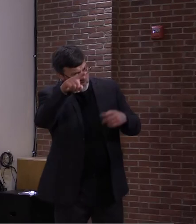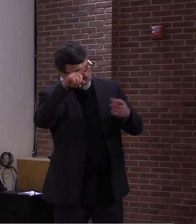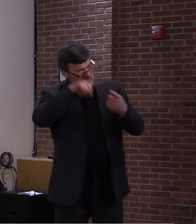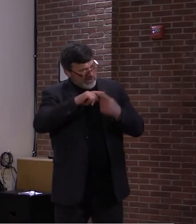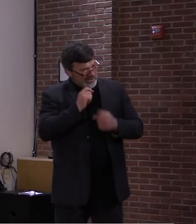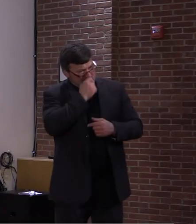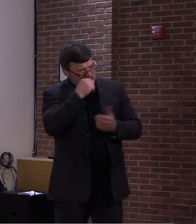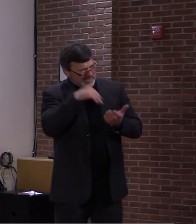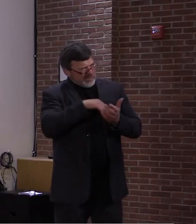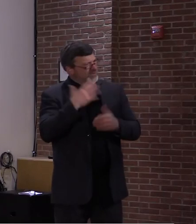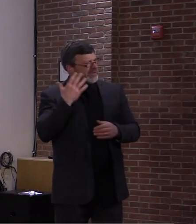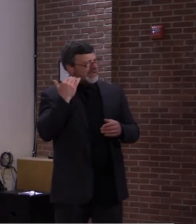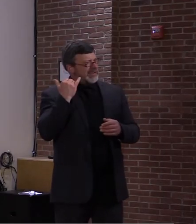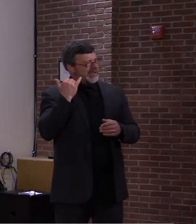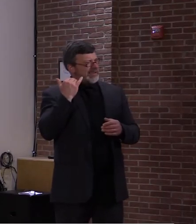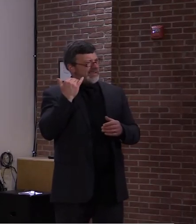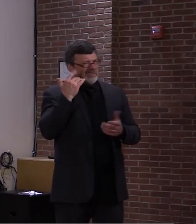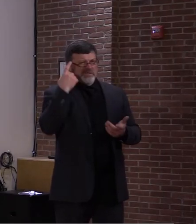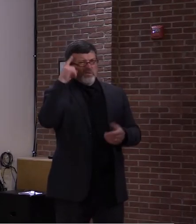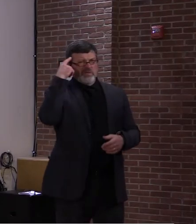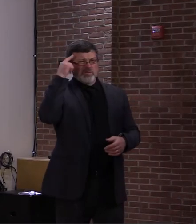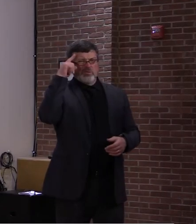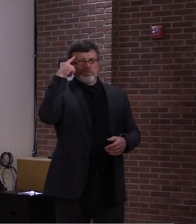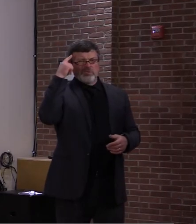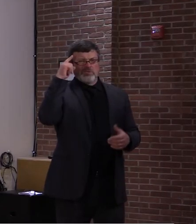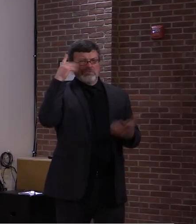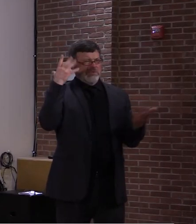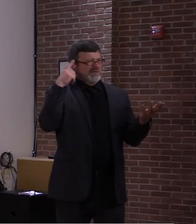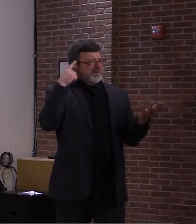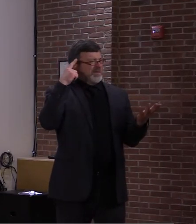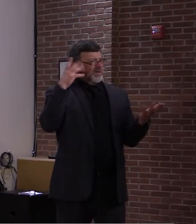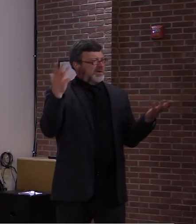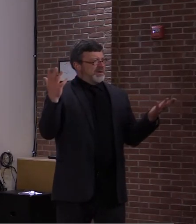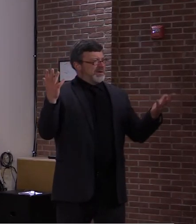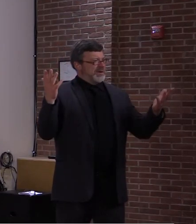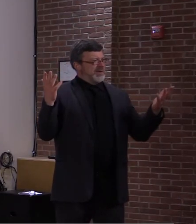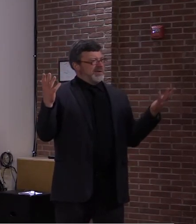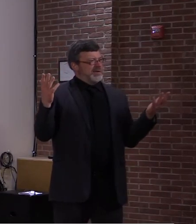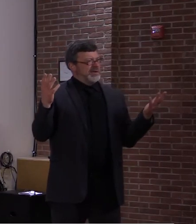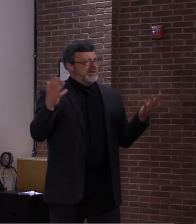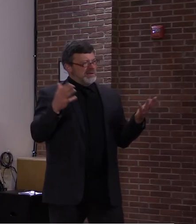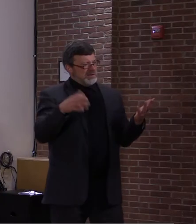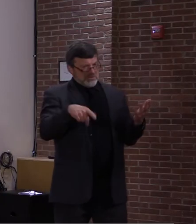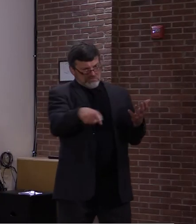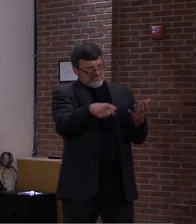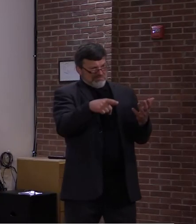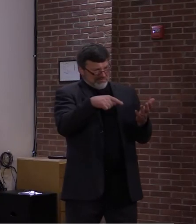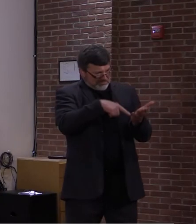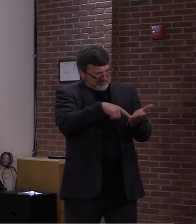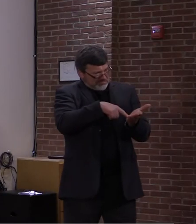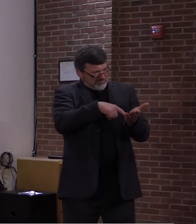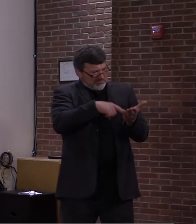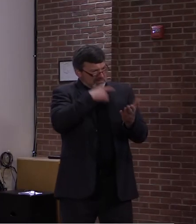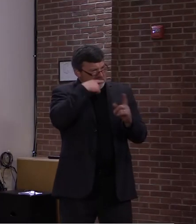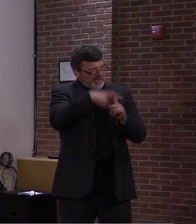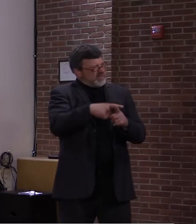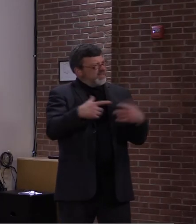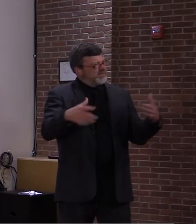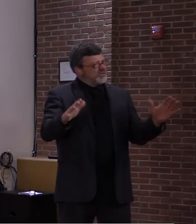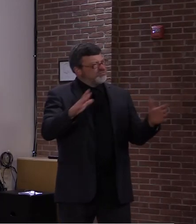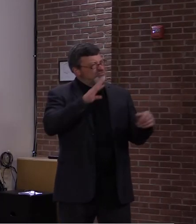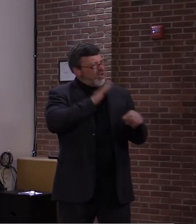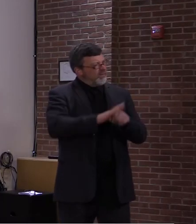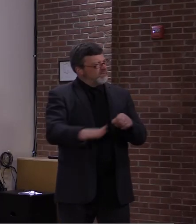confirm it. Some of those self-reported tests could be the take-home lamp test, which is